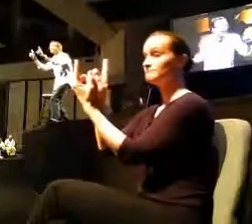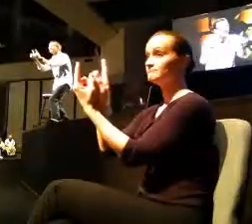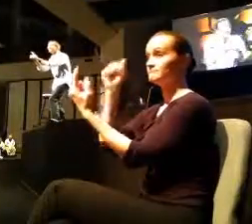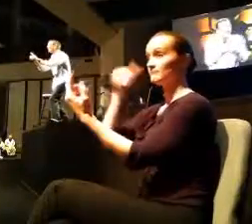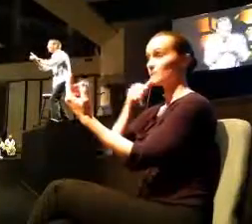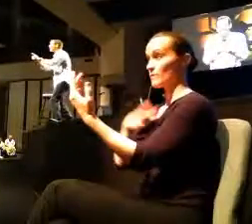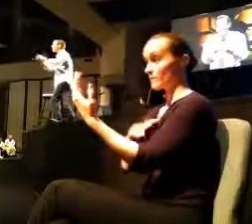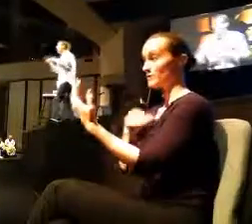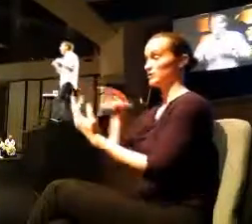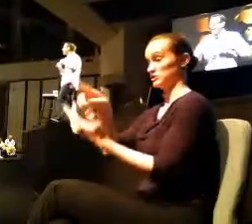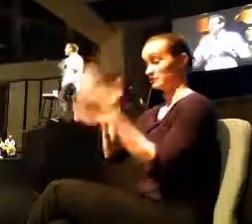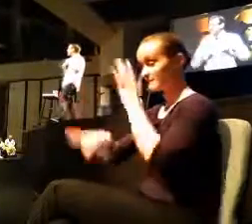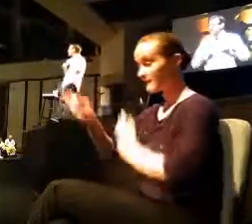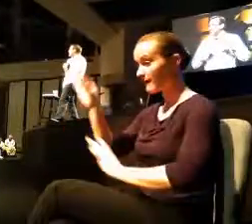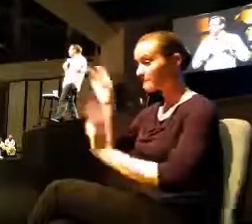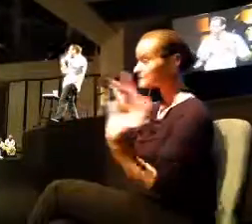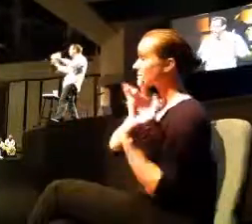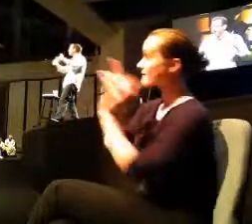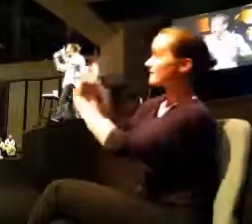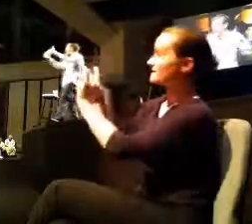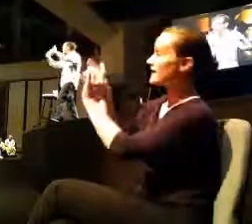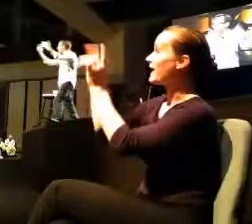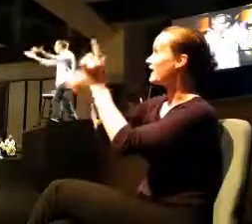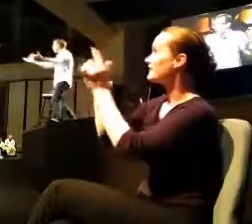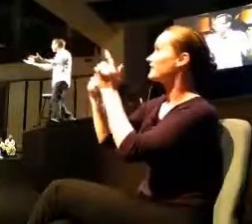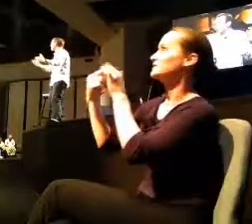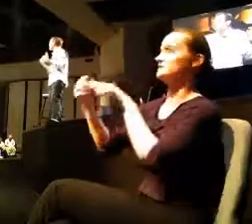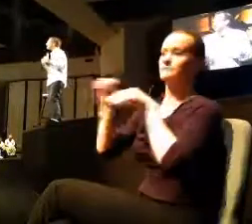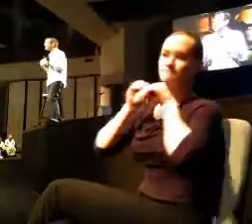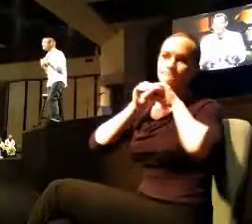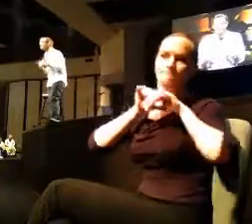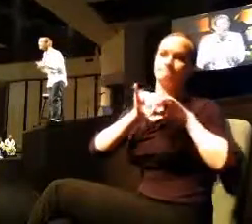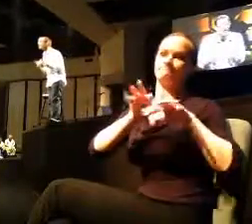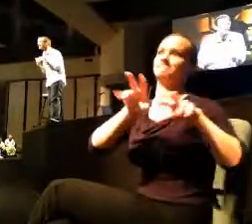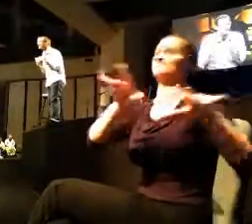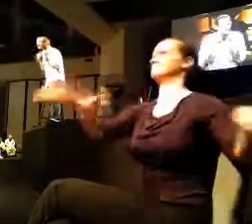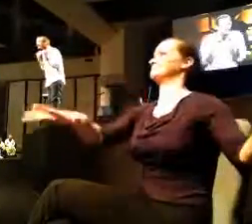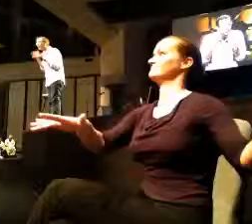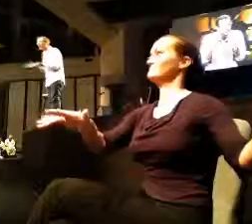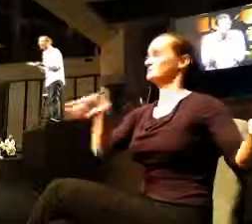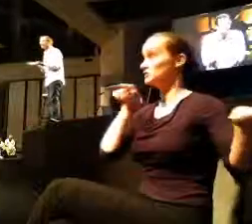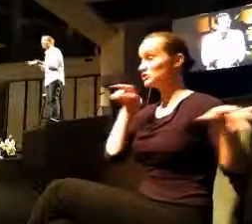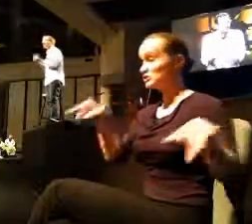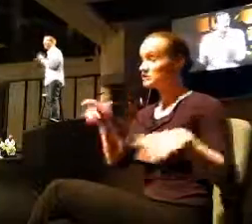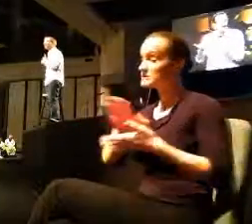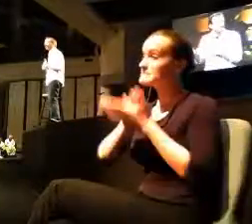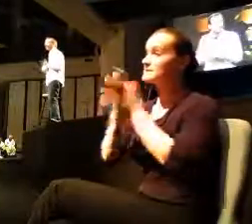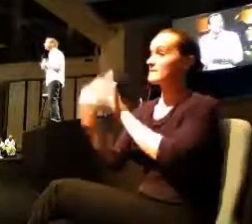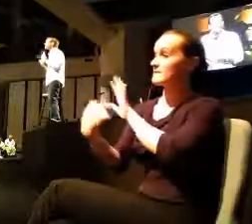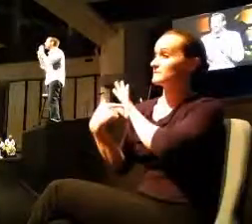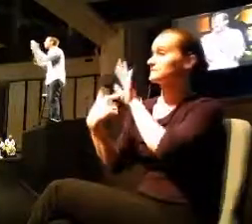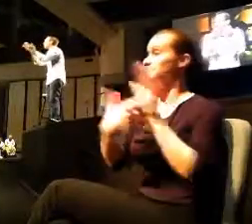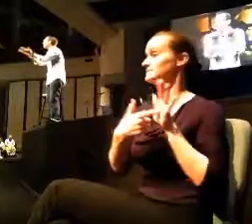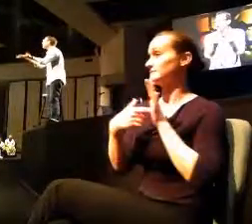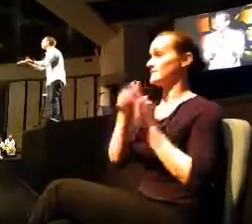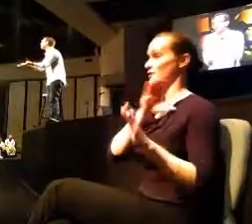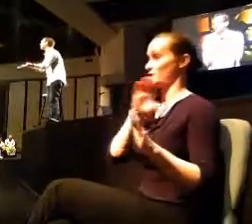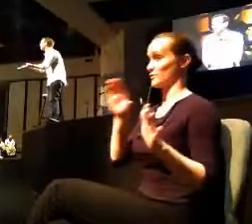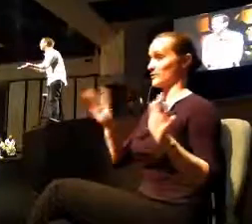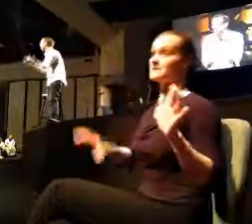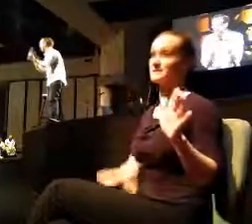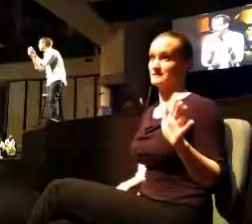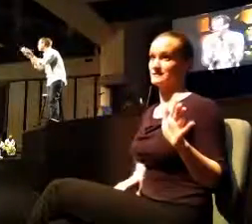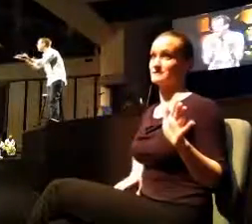She finds this connection, and then she carries this forward. She becomes an expression of Christ to her